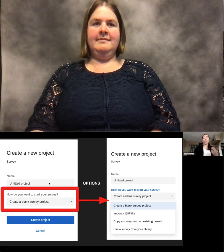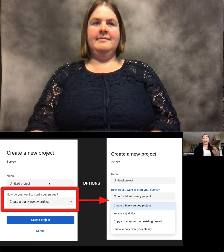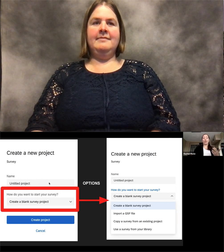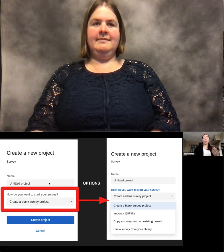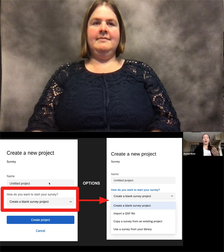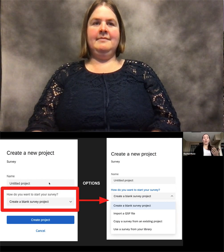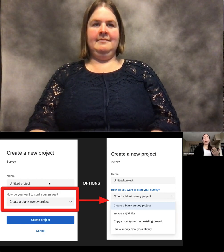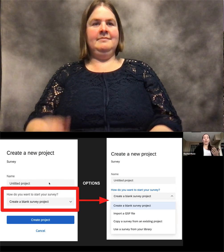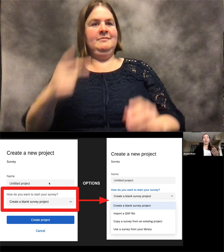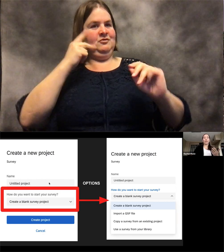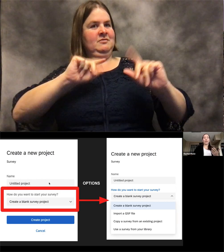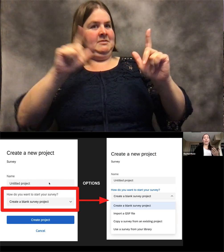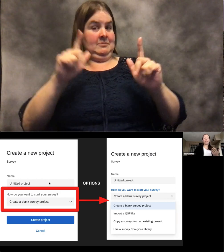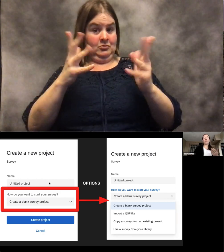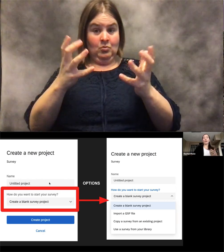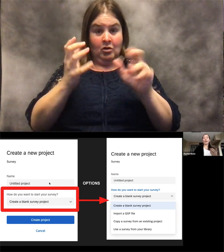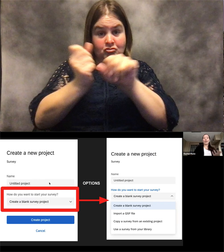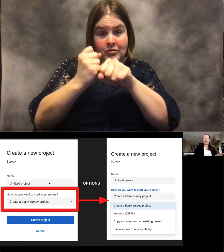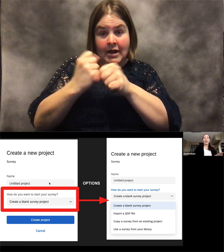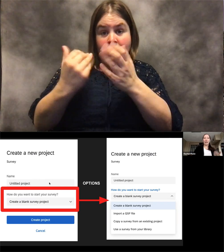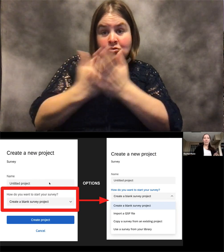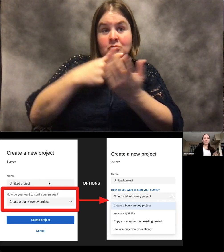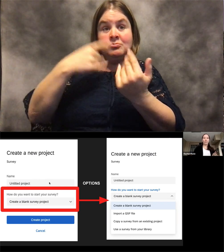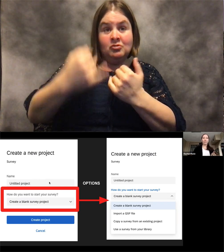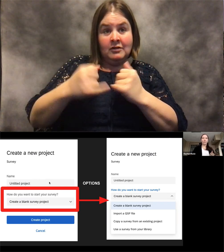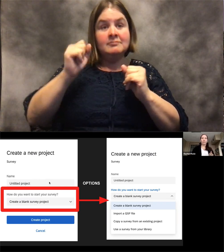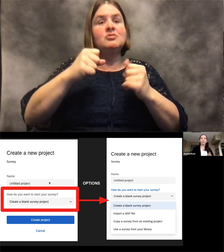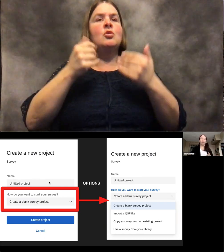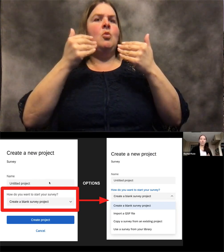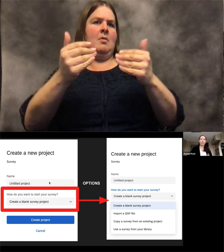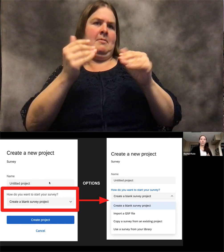a new project. And so you're going to give it a name.